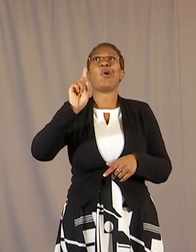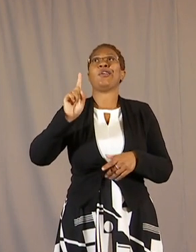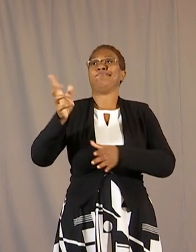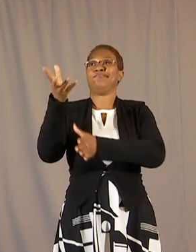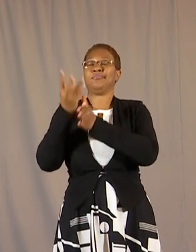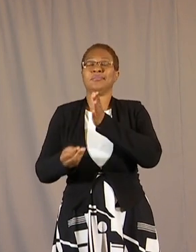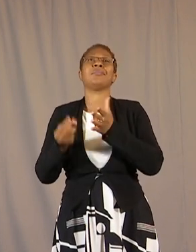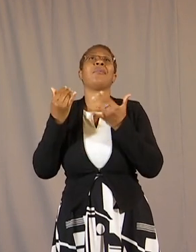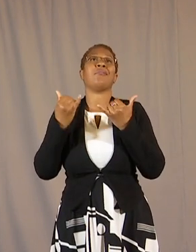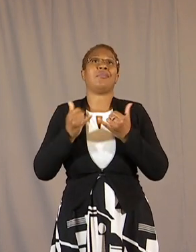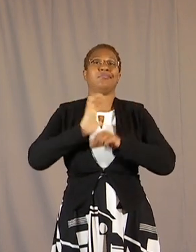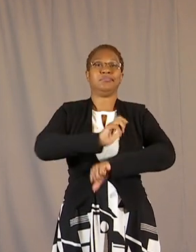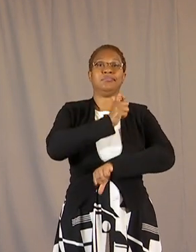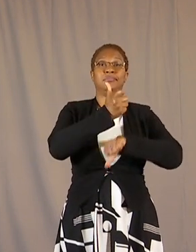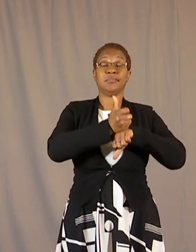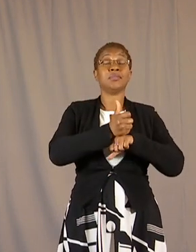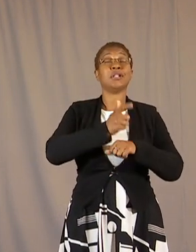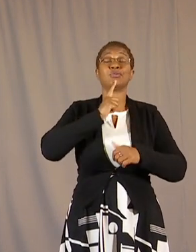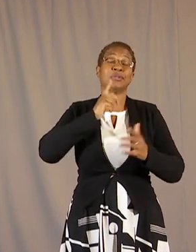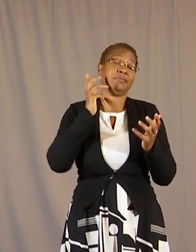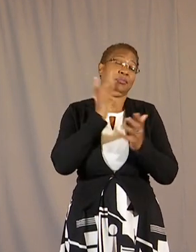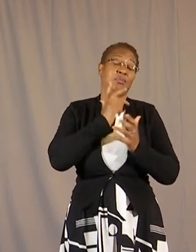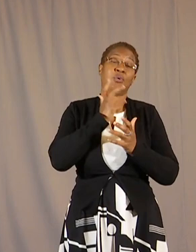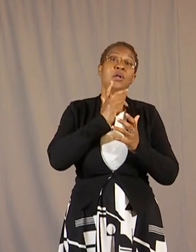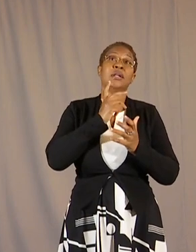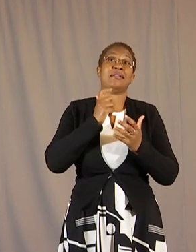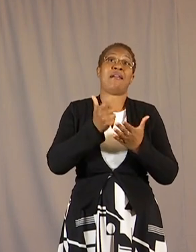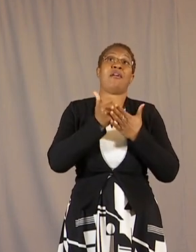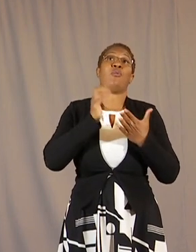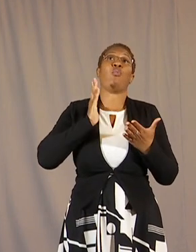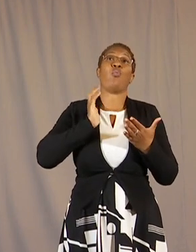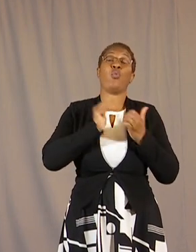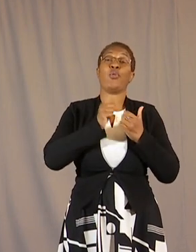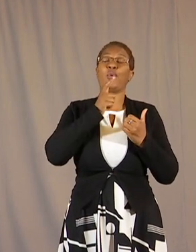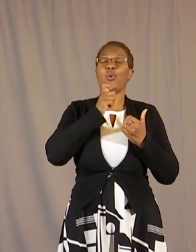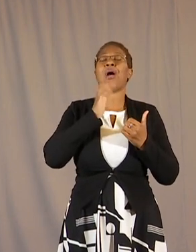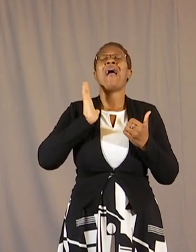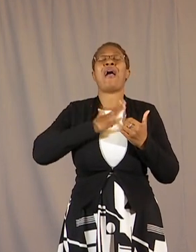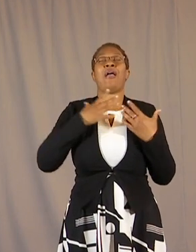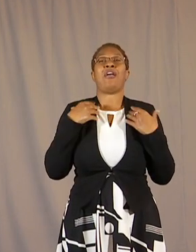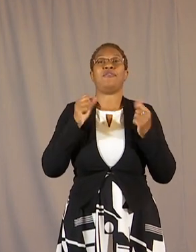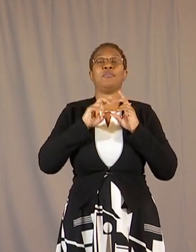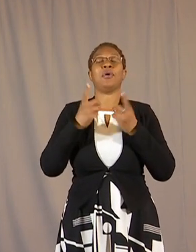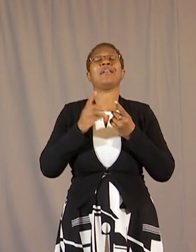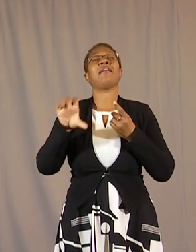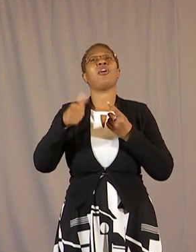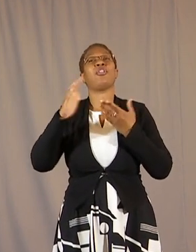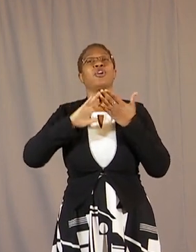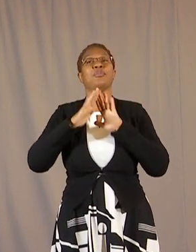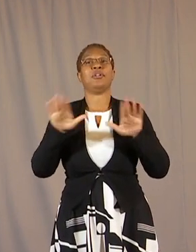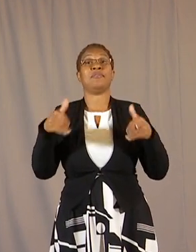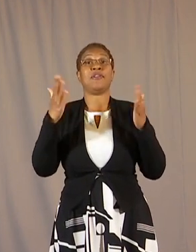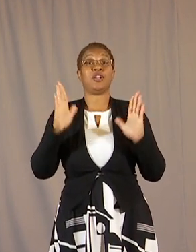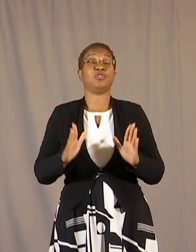been really phenomenal to see grow with our health departments and also other community providers.